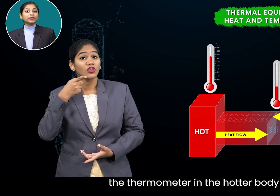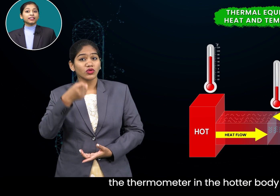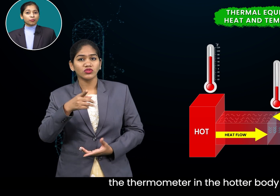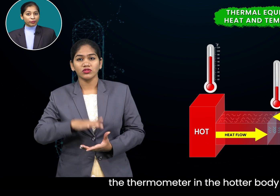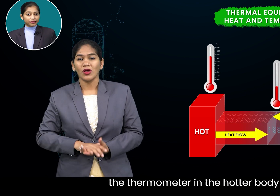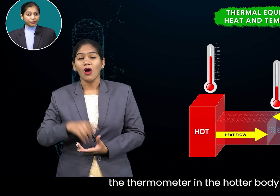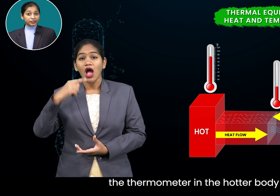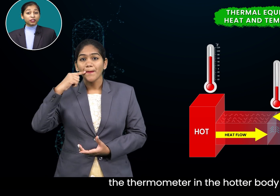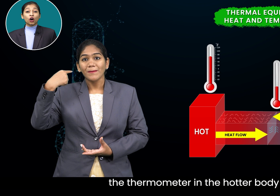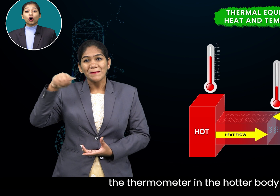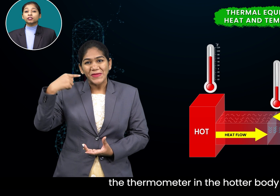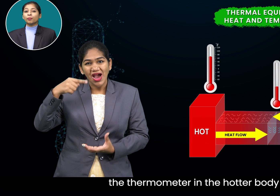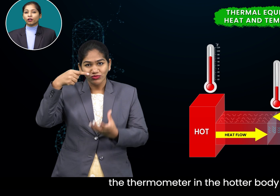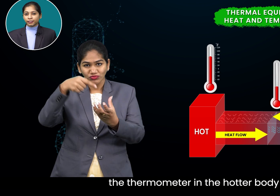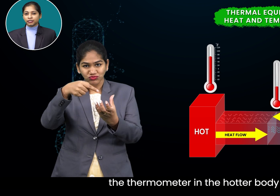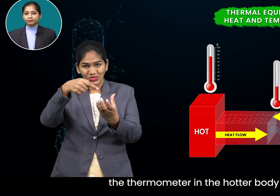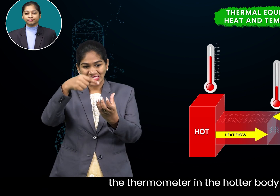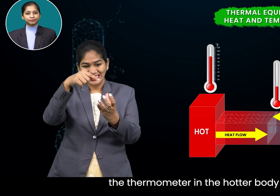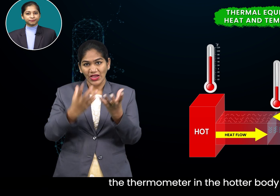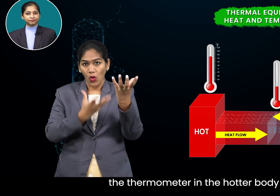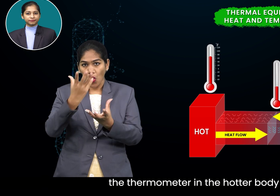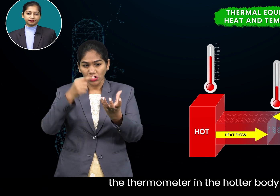When you keep the thermometer in the hotter body,